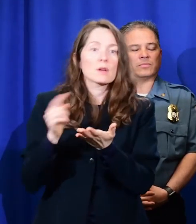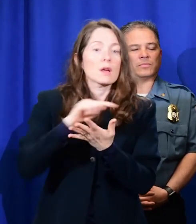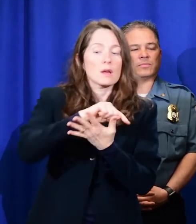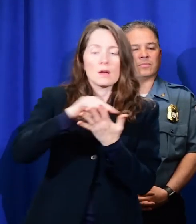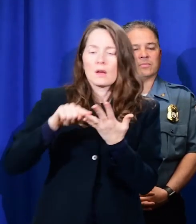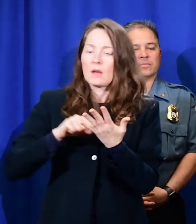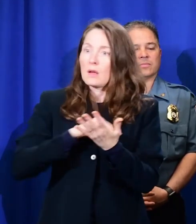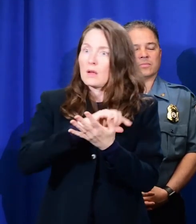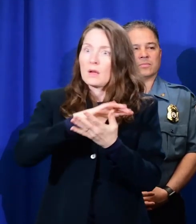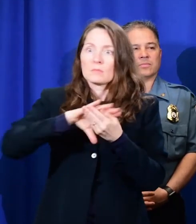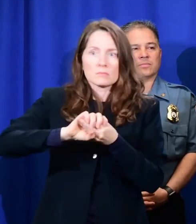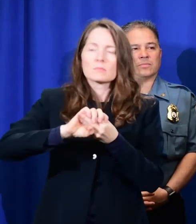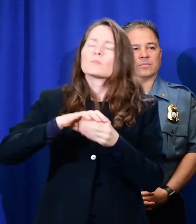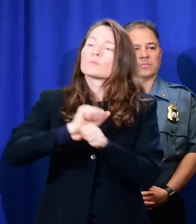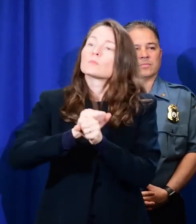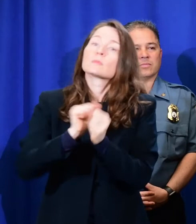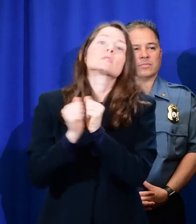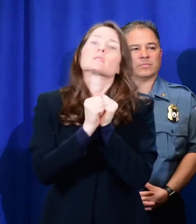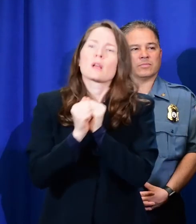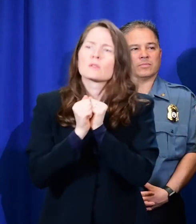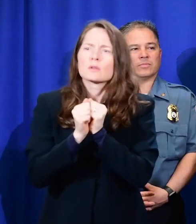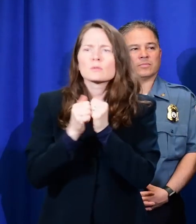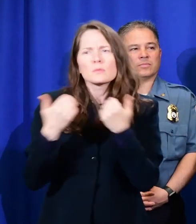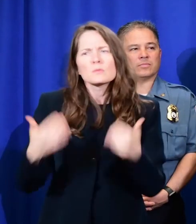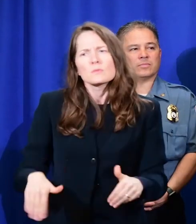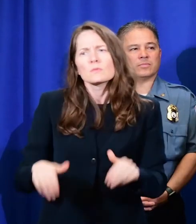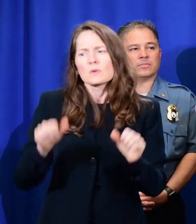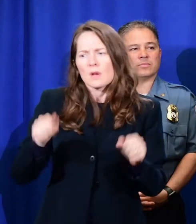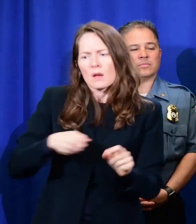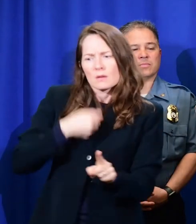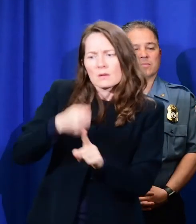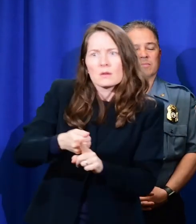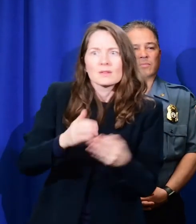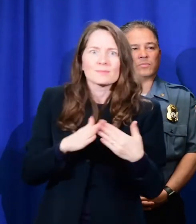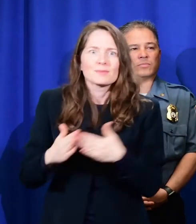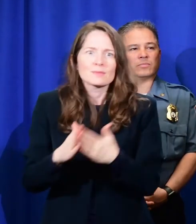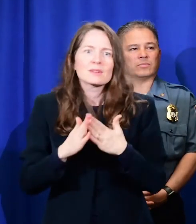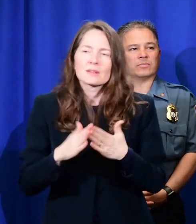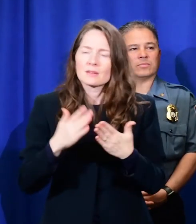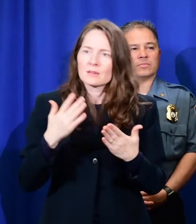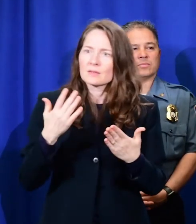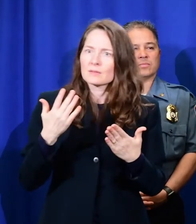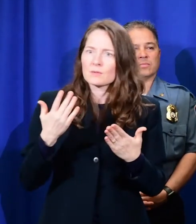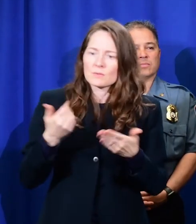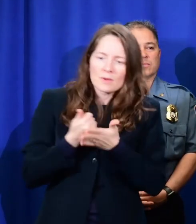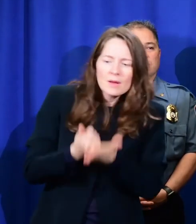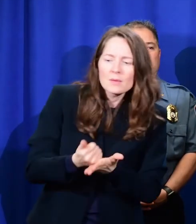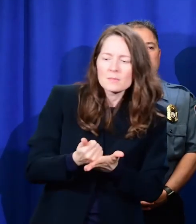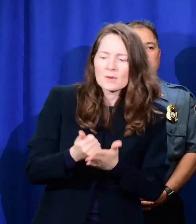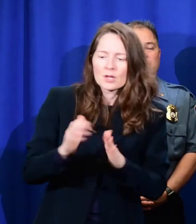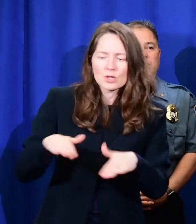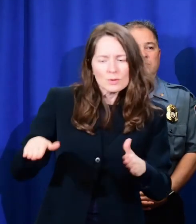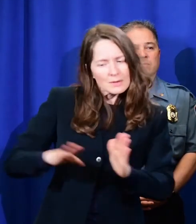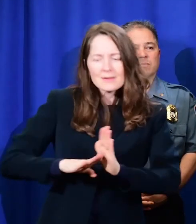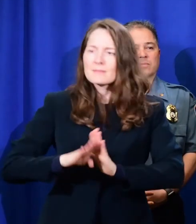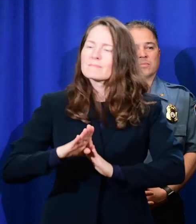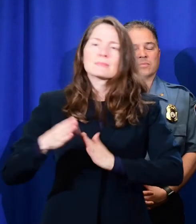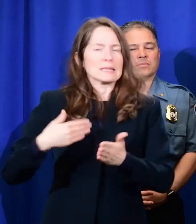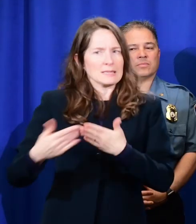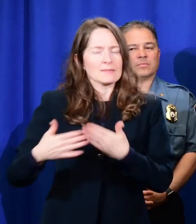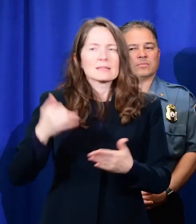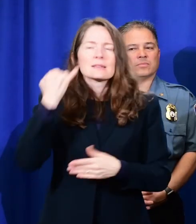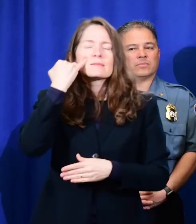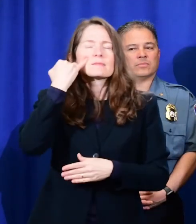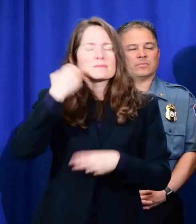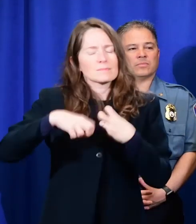and their families in meaningful, impactful ways so that they can thrive even through adversity. In 2021, Howard